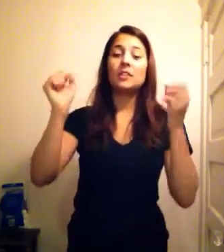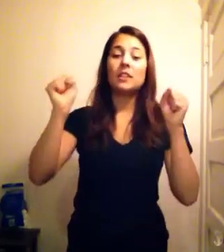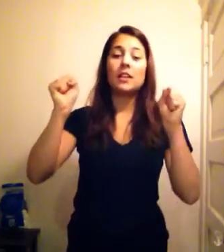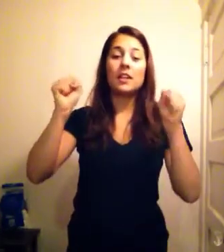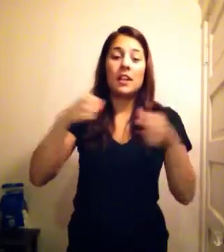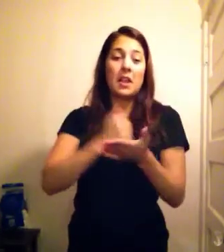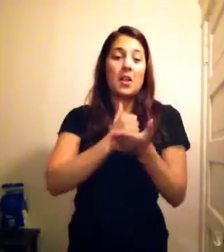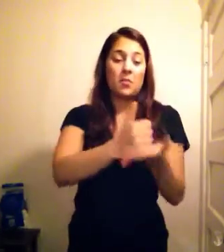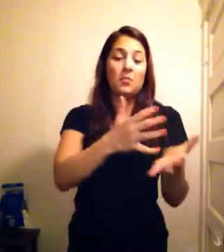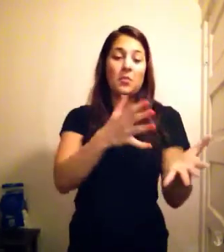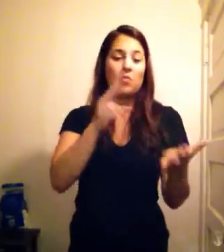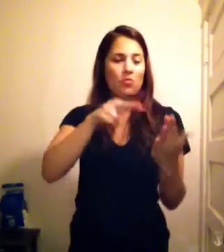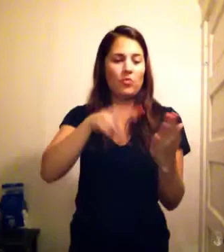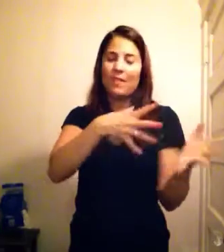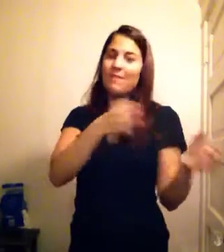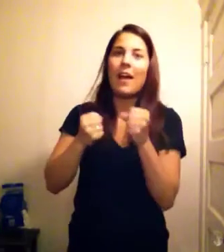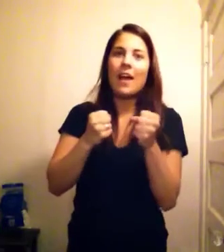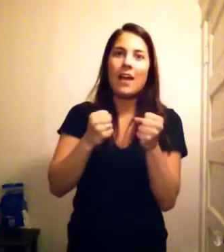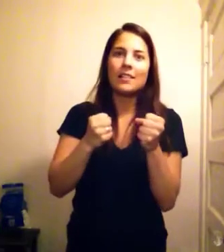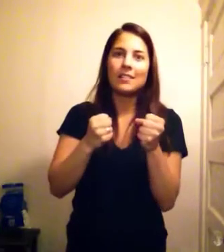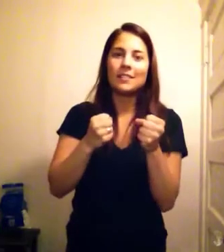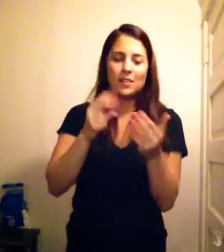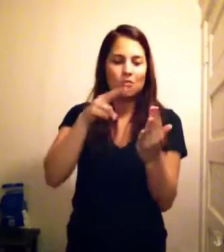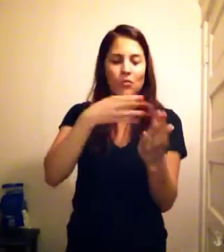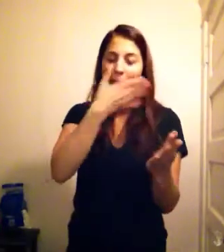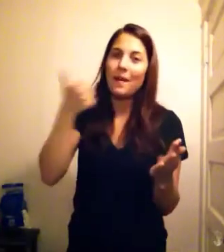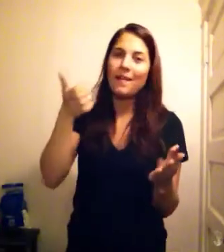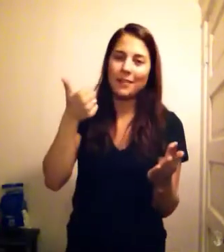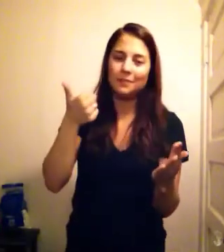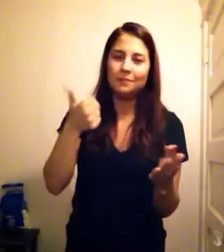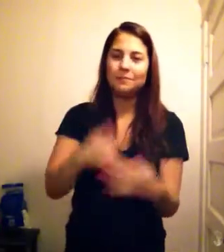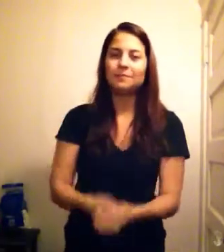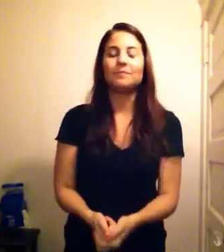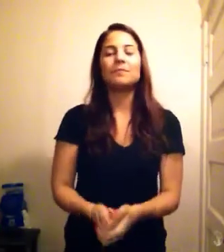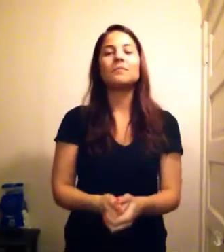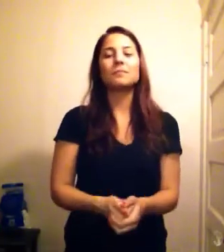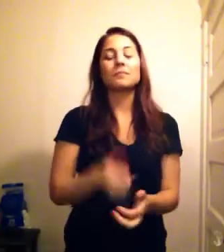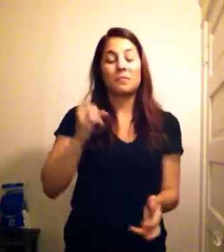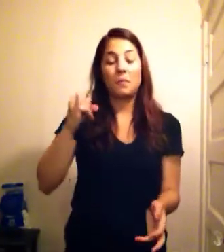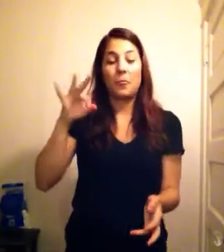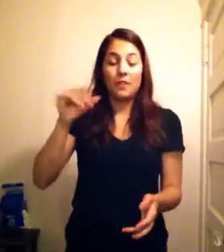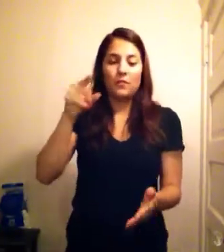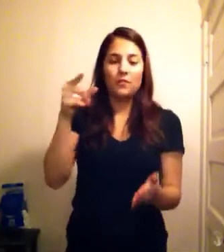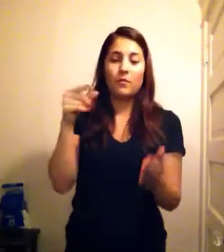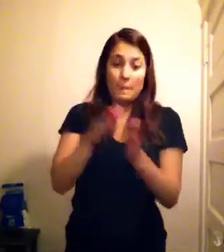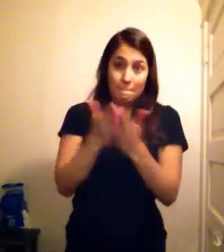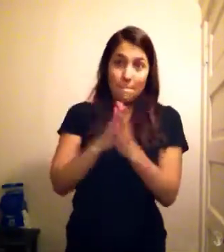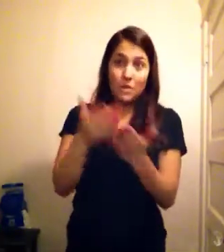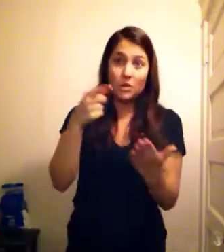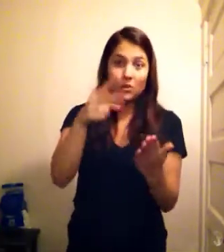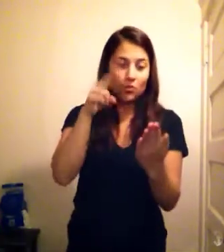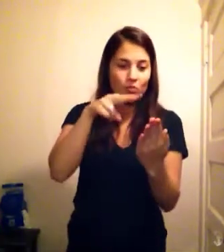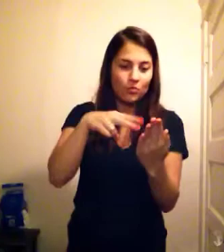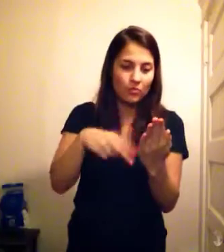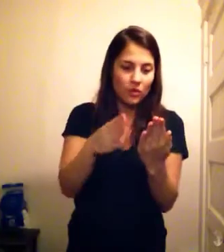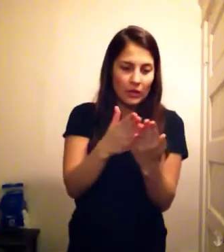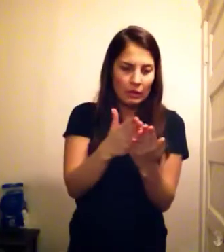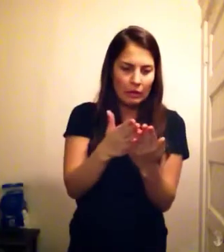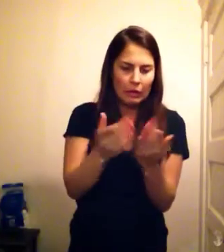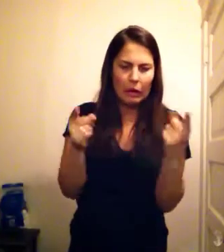nothing worse than reading a chapter in a book, then realizing you have to read it again because you didn't get the point. And when you're taking a